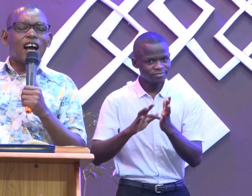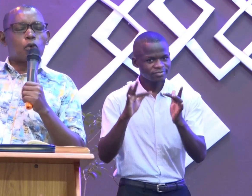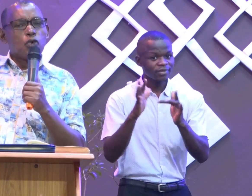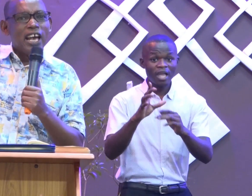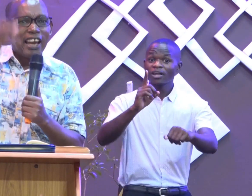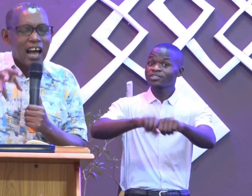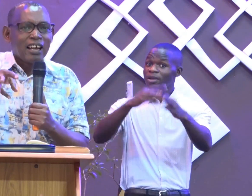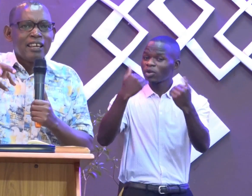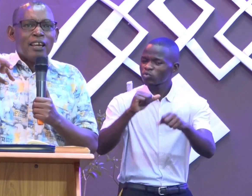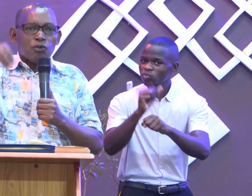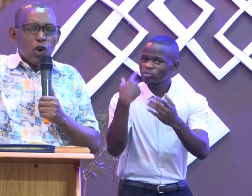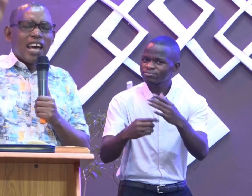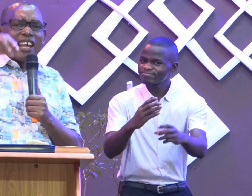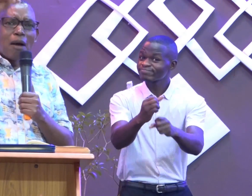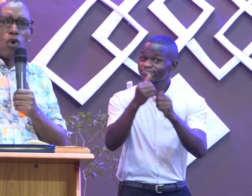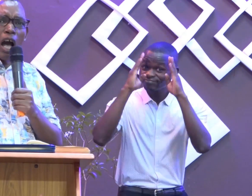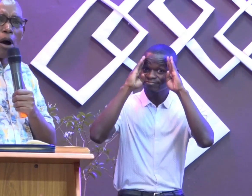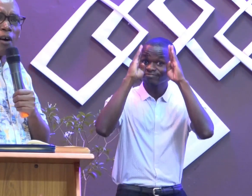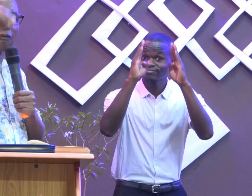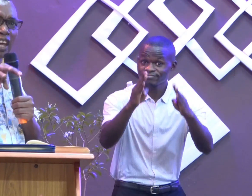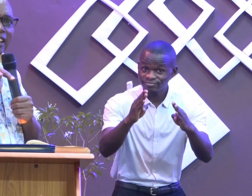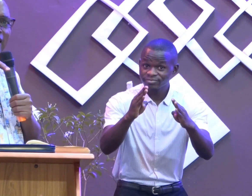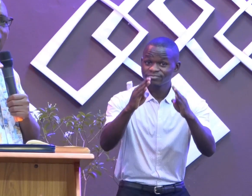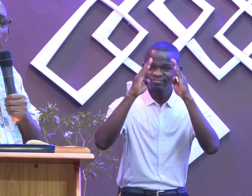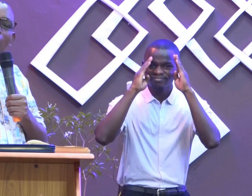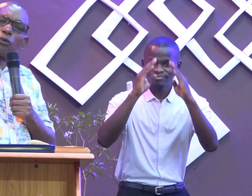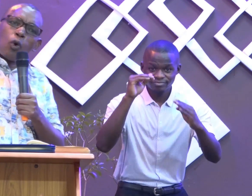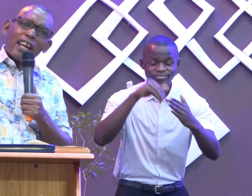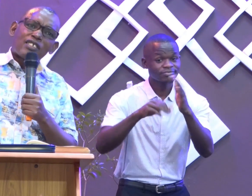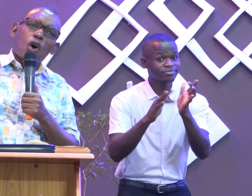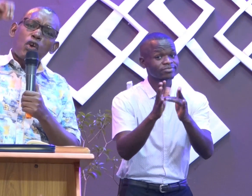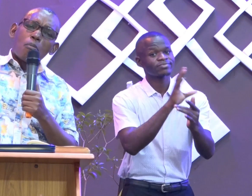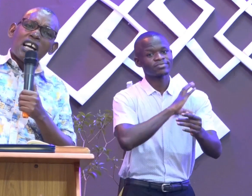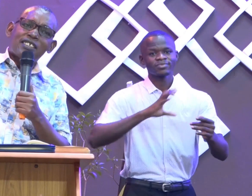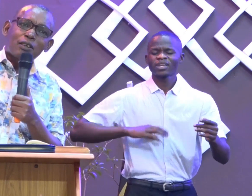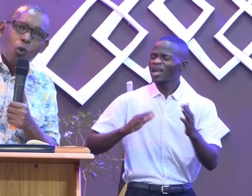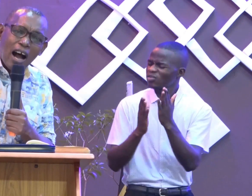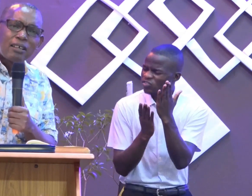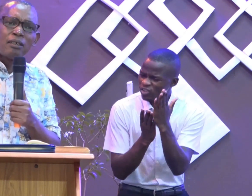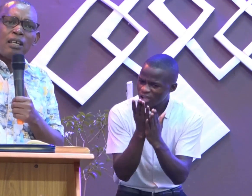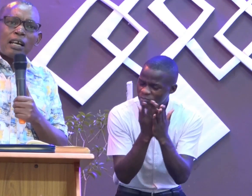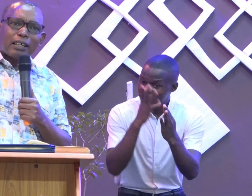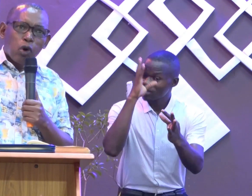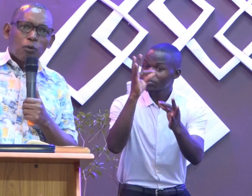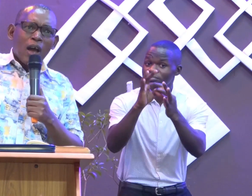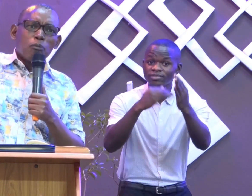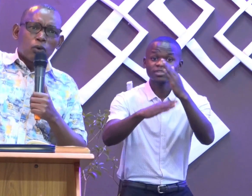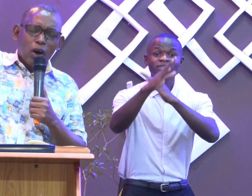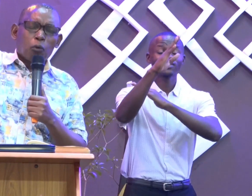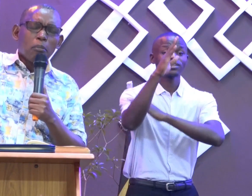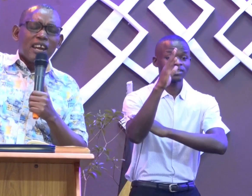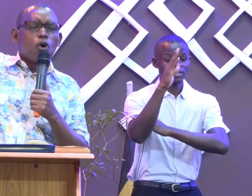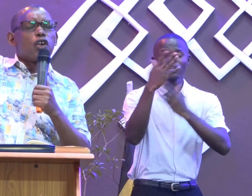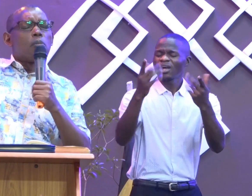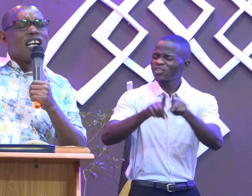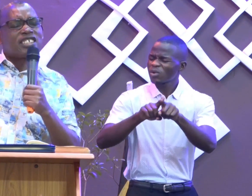to be accomplished. Be affirm in Jesus. Let us serve the faithful one. Let